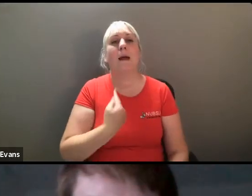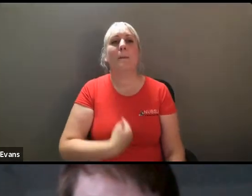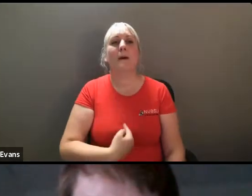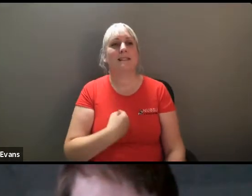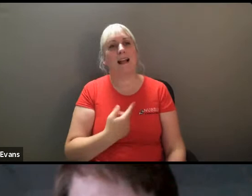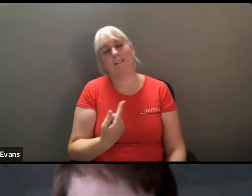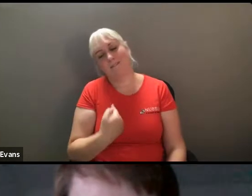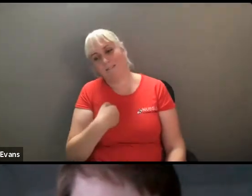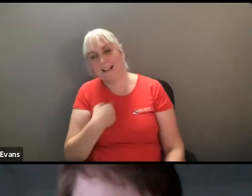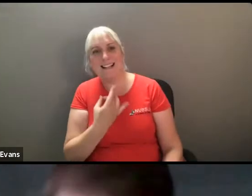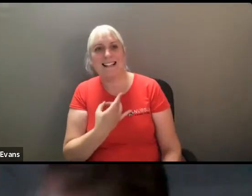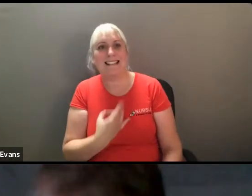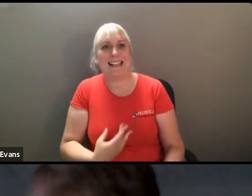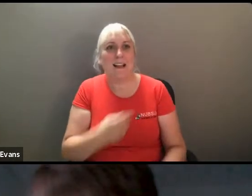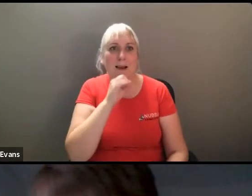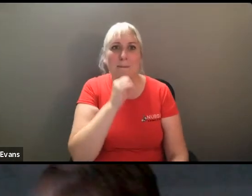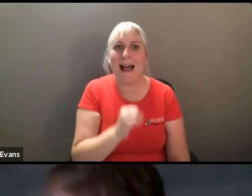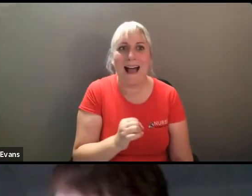person.